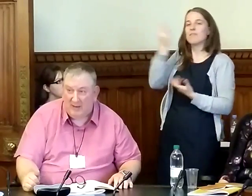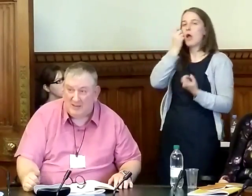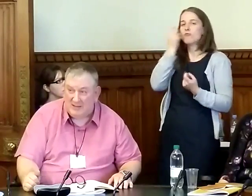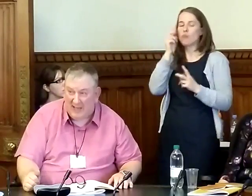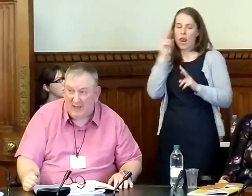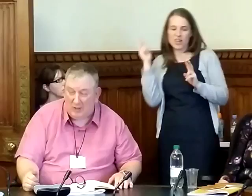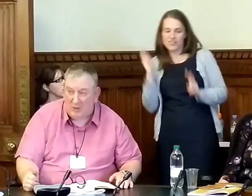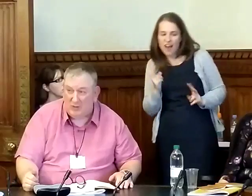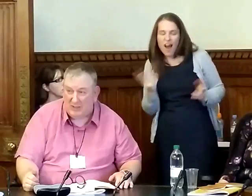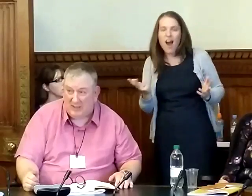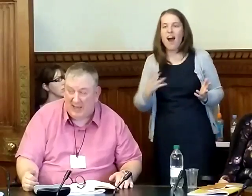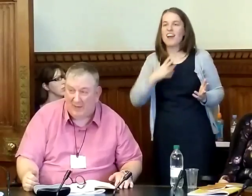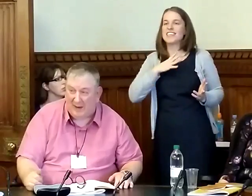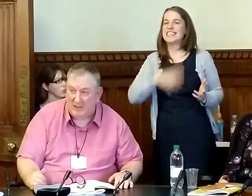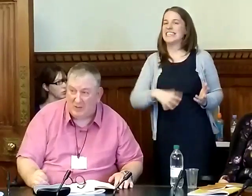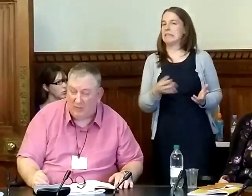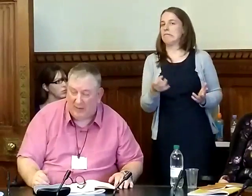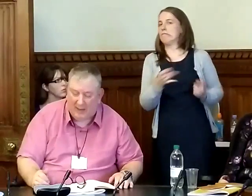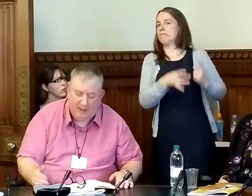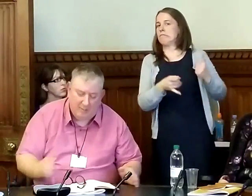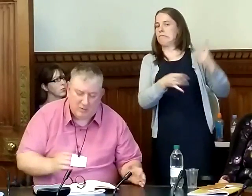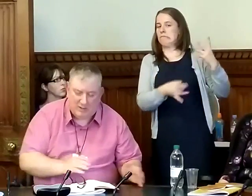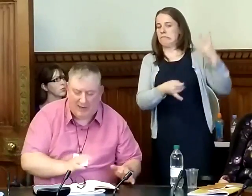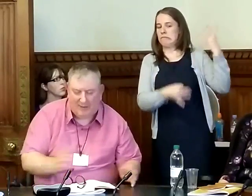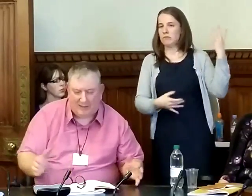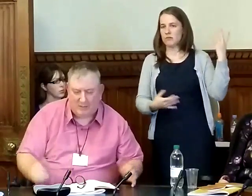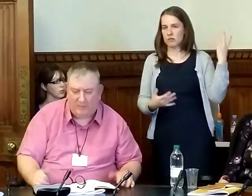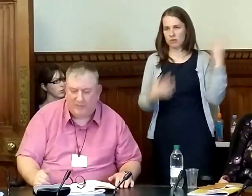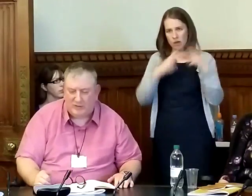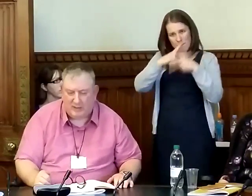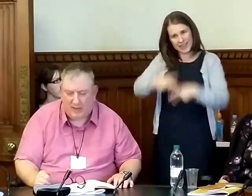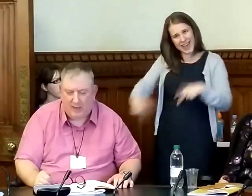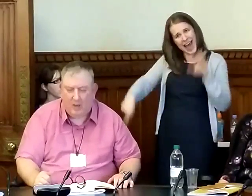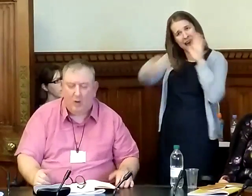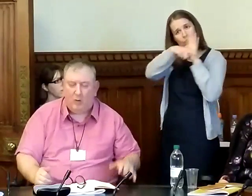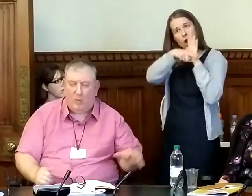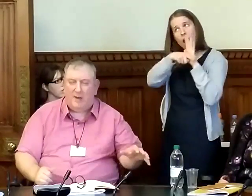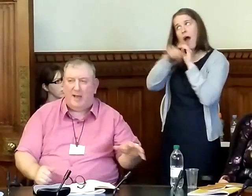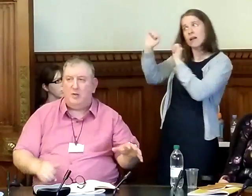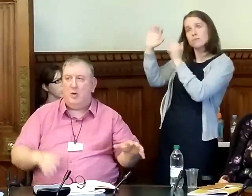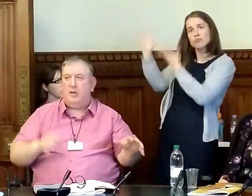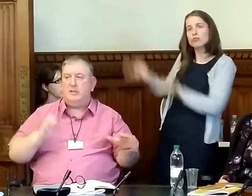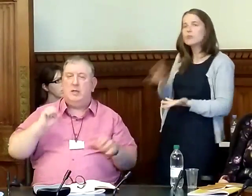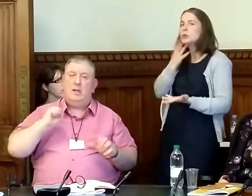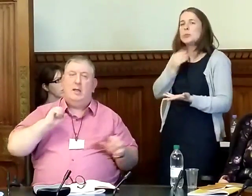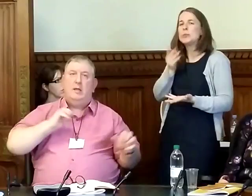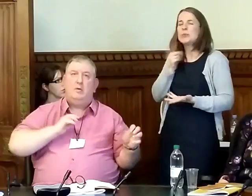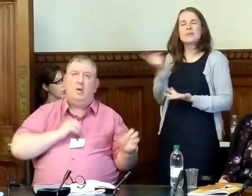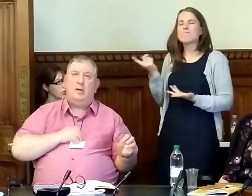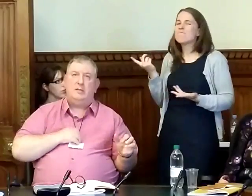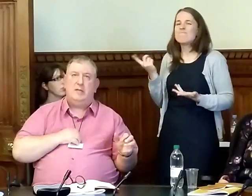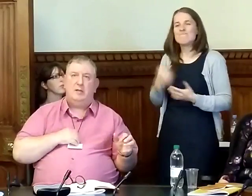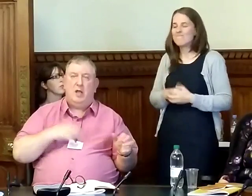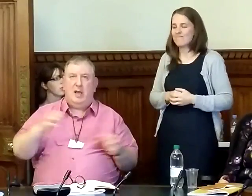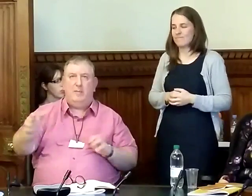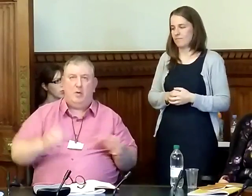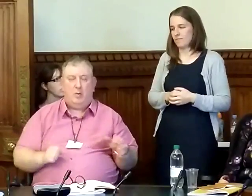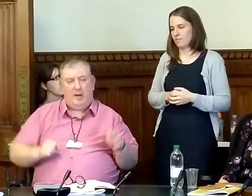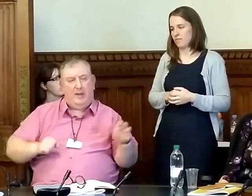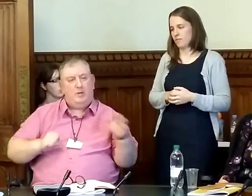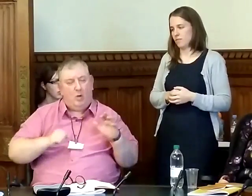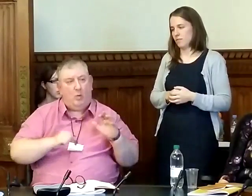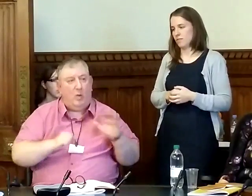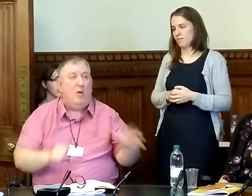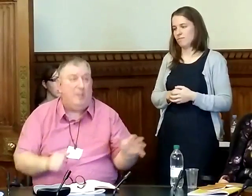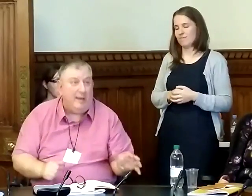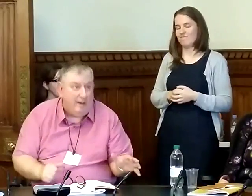increasingly, sadly, they're using the Care Act on that, because the Care Act has a provision in there. On the one hand, you've got this dilemma.